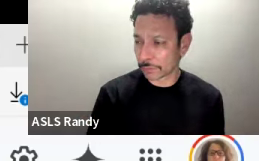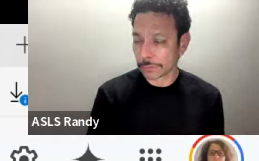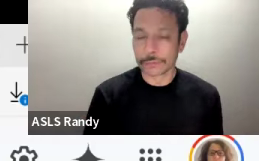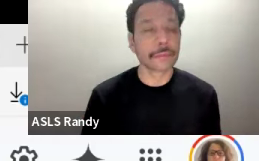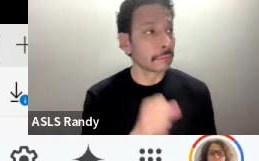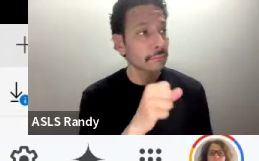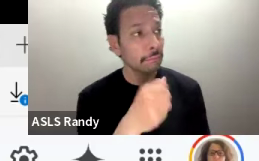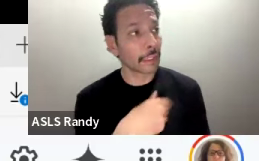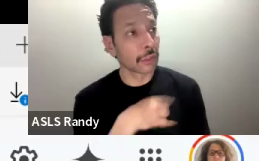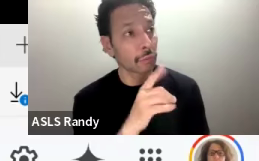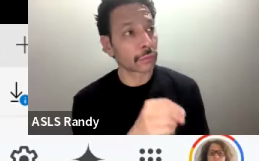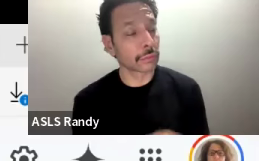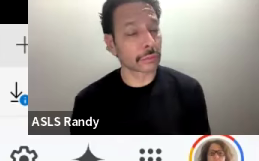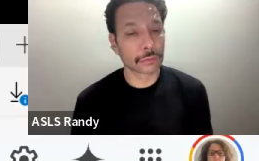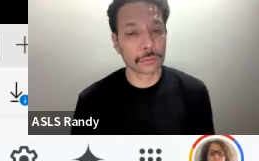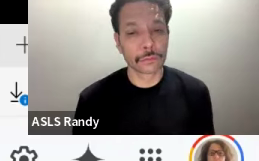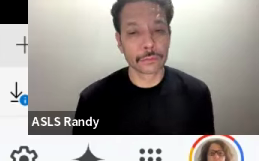I do.